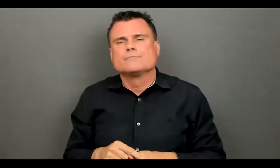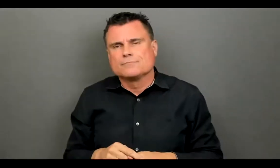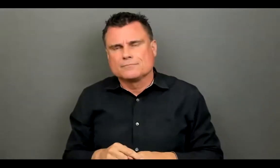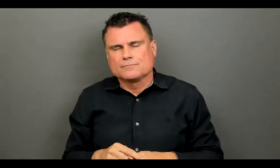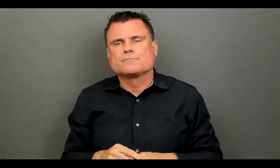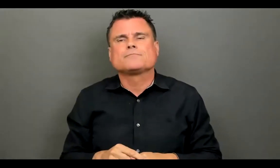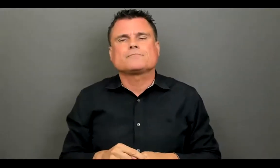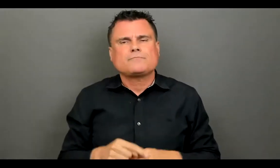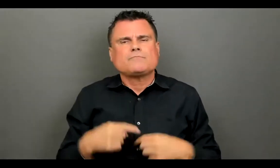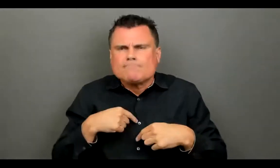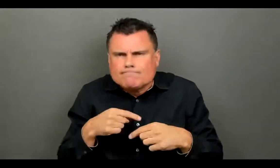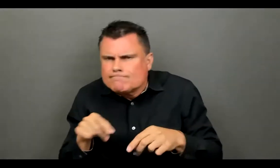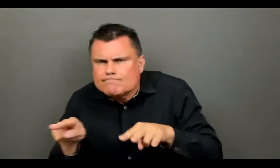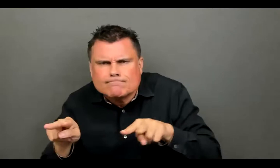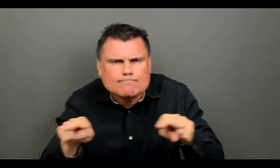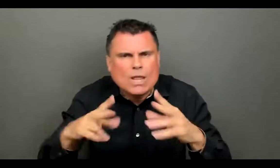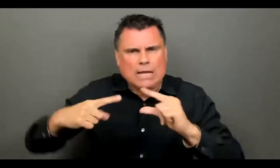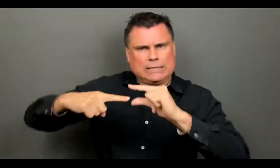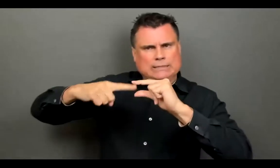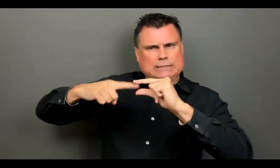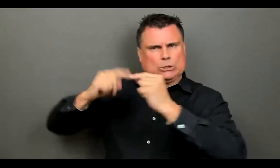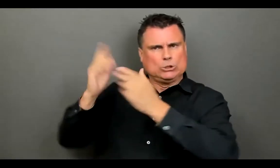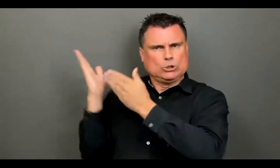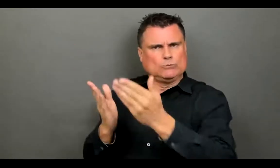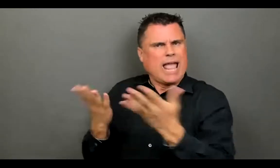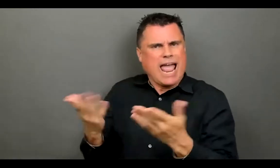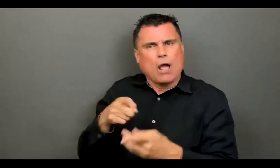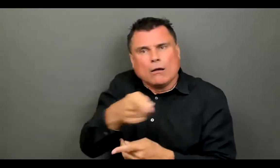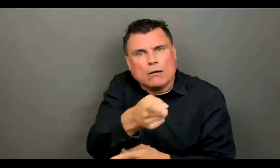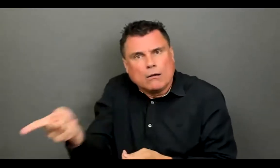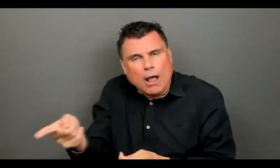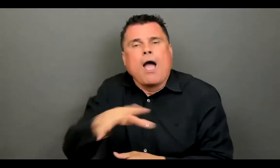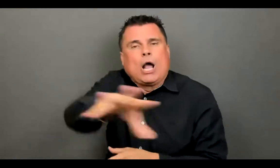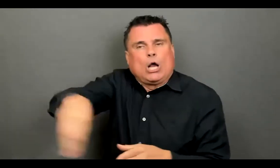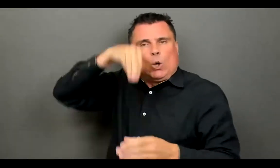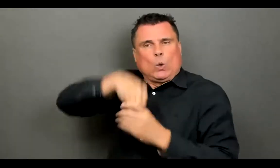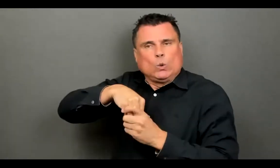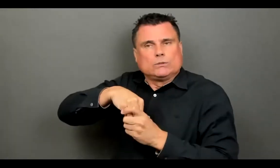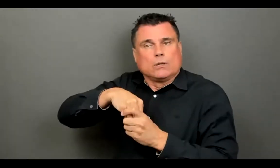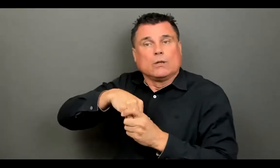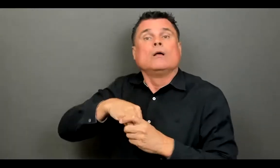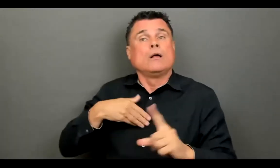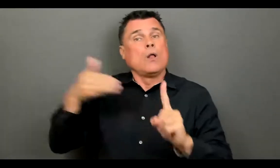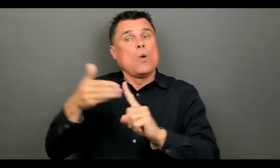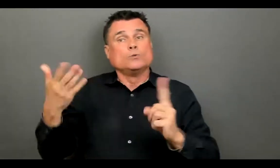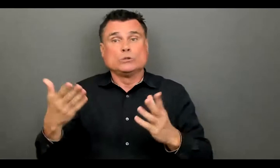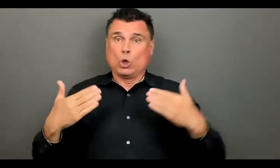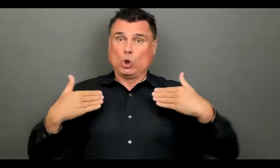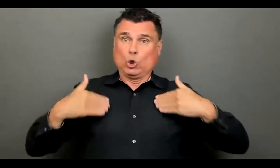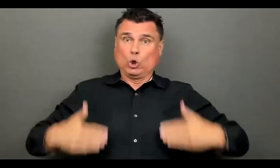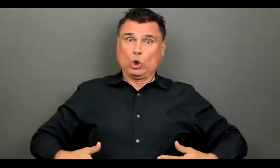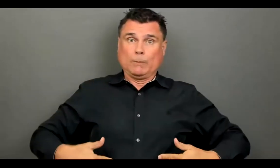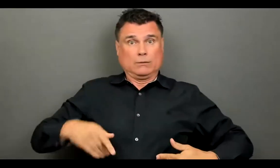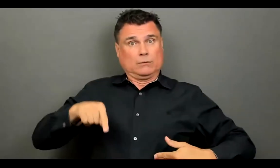digital services. And so this is where we find human-centered design comes in. We've used human-centered design, or